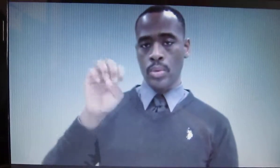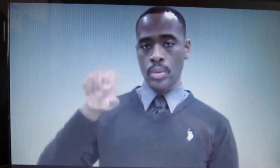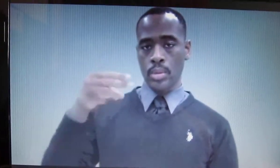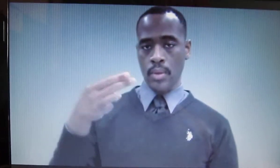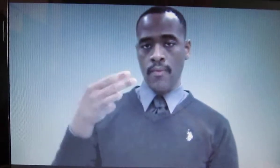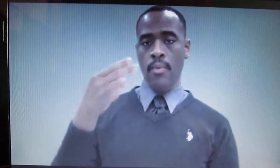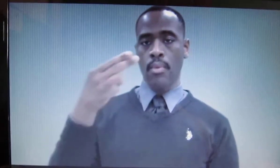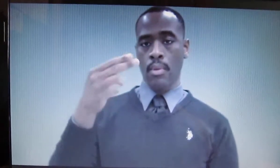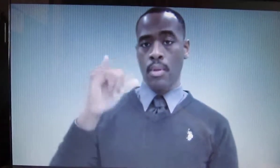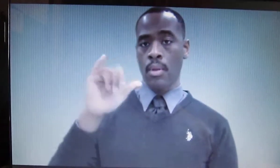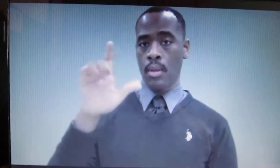myself,